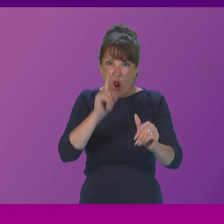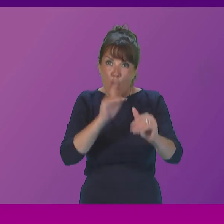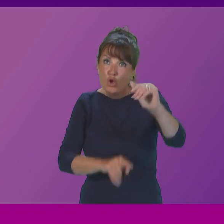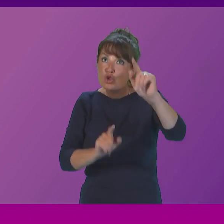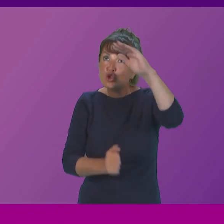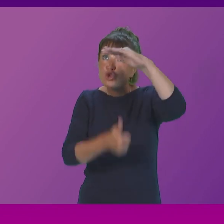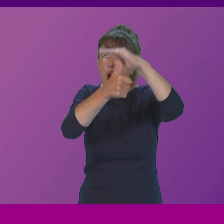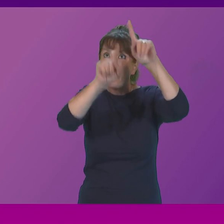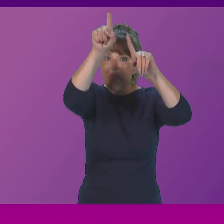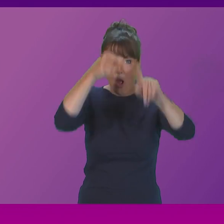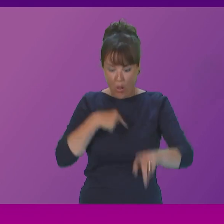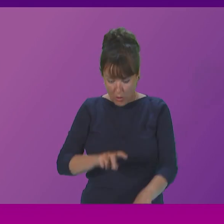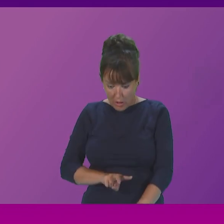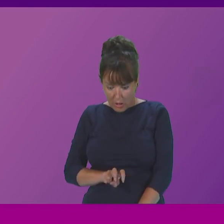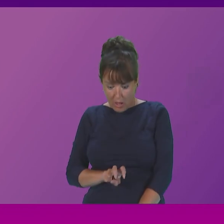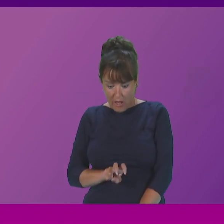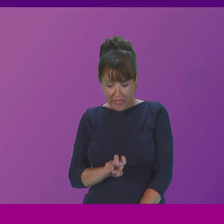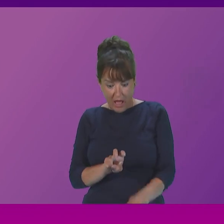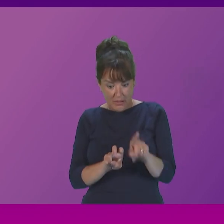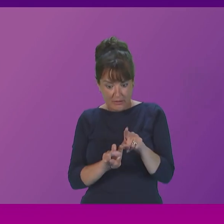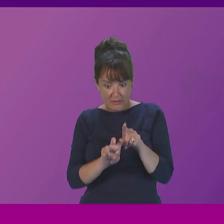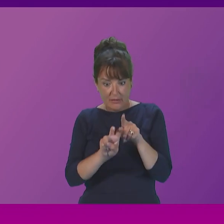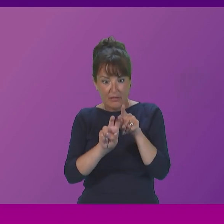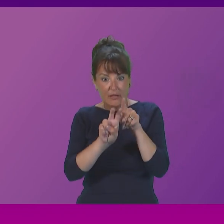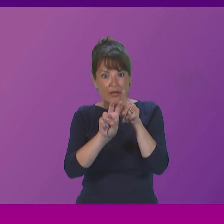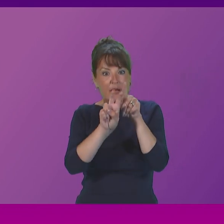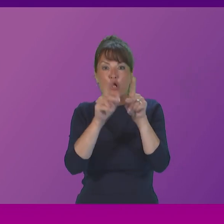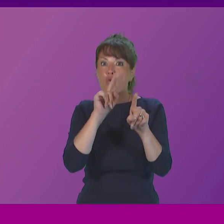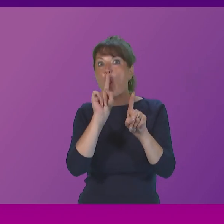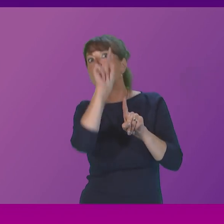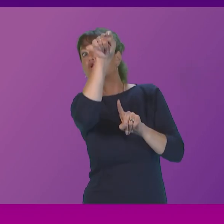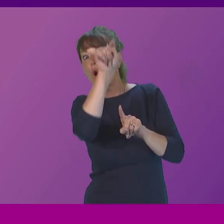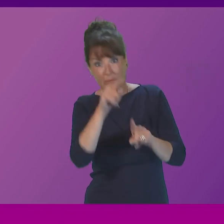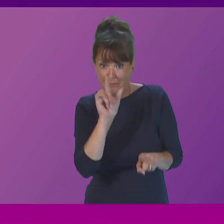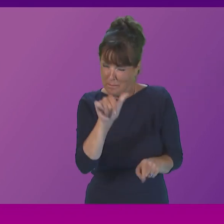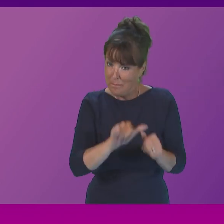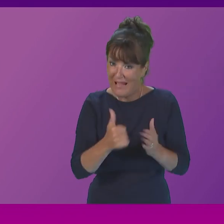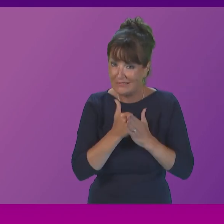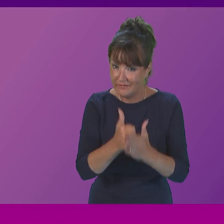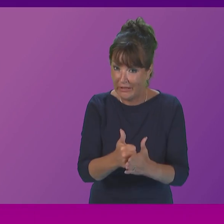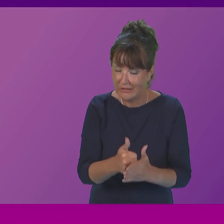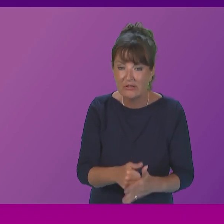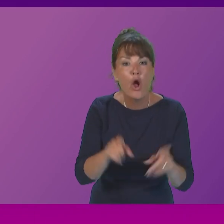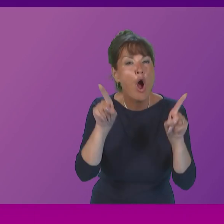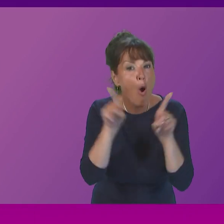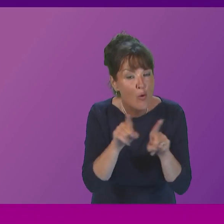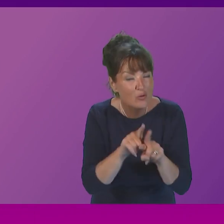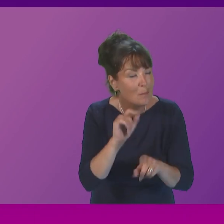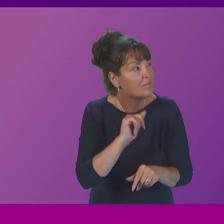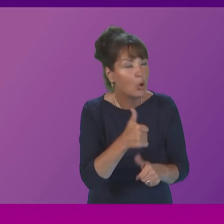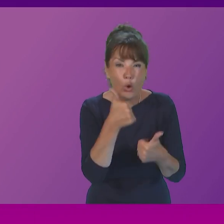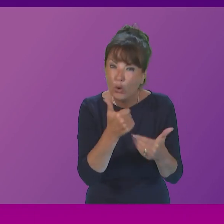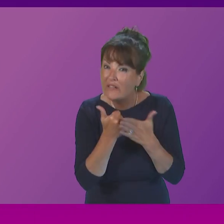at what's in front of you. And the most fantastic thing I can give you as a piece of advice is gather as many different opinions around